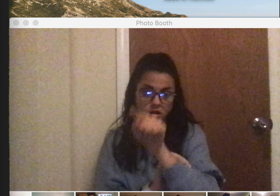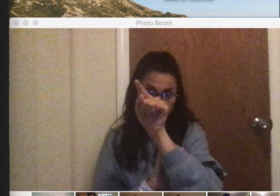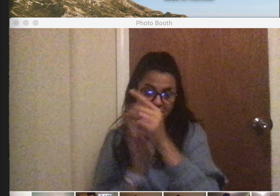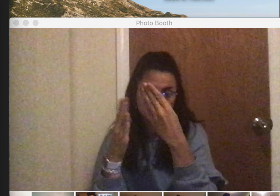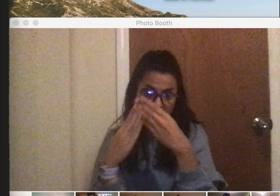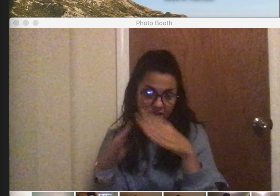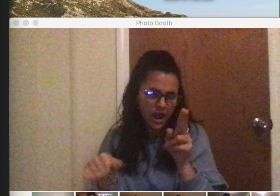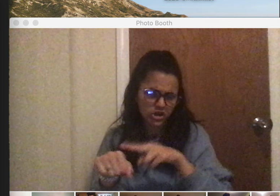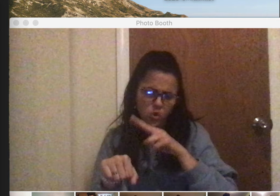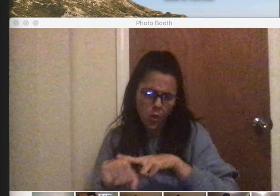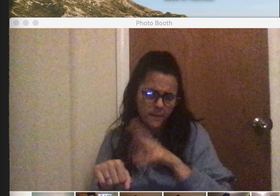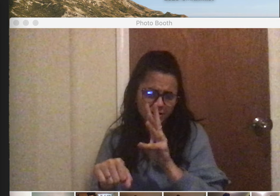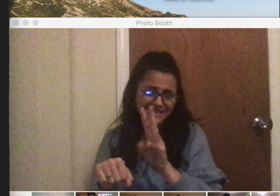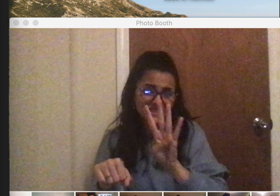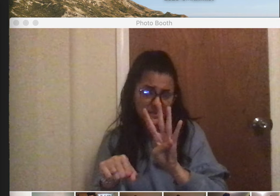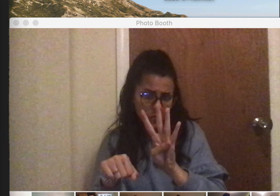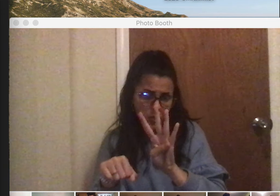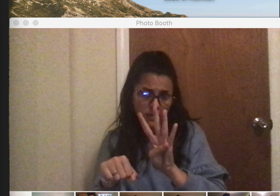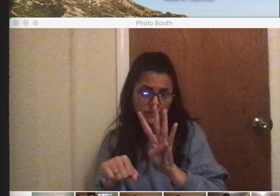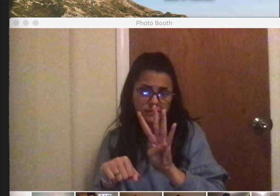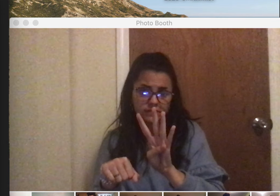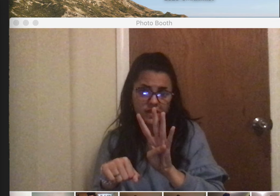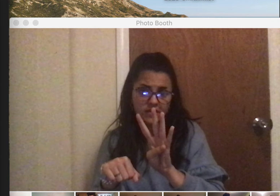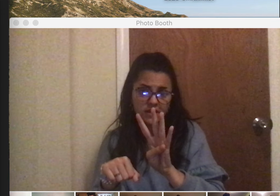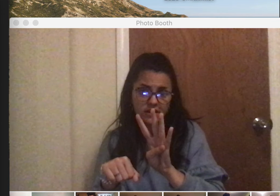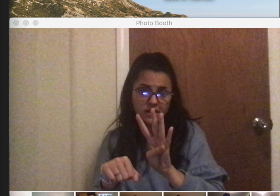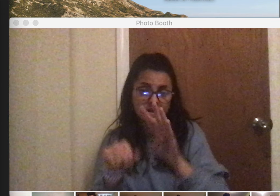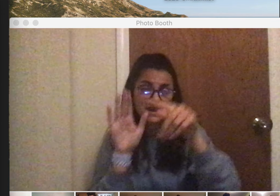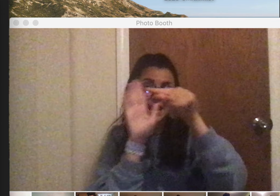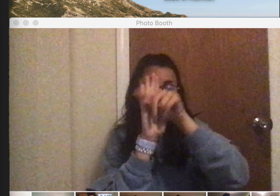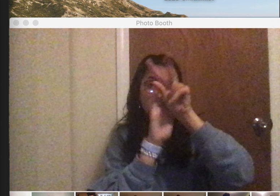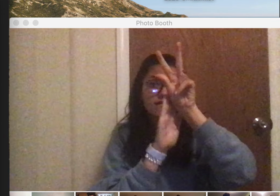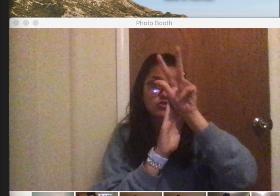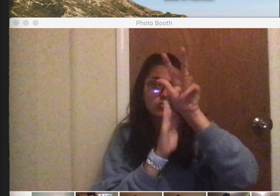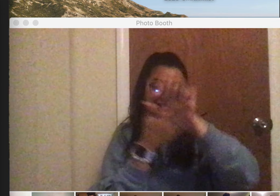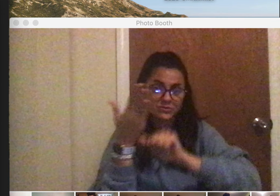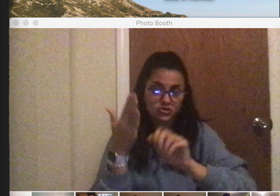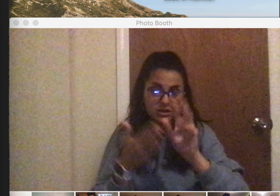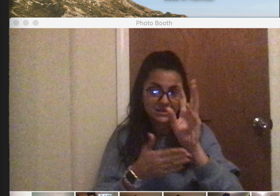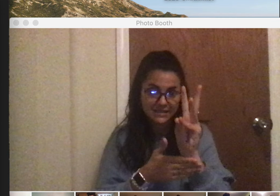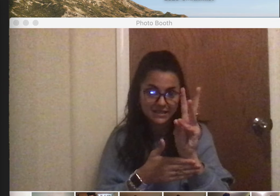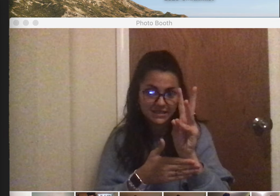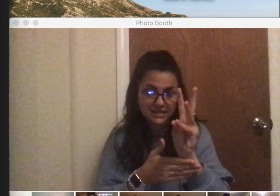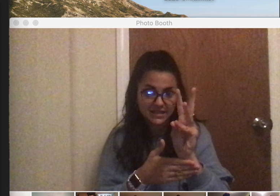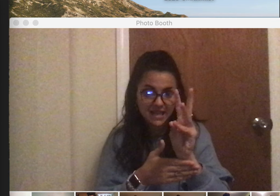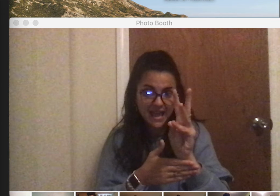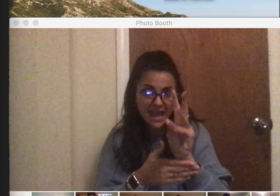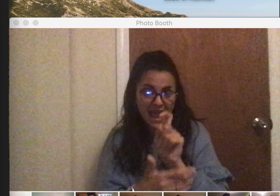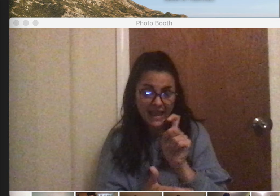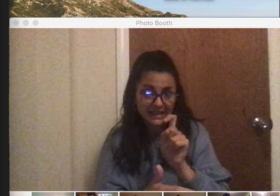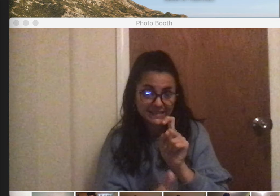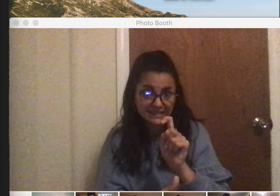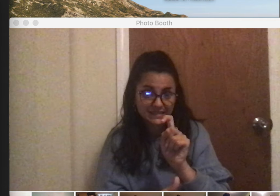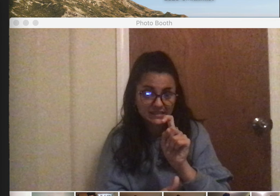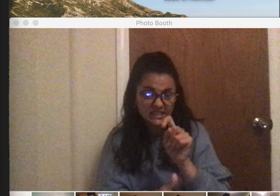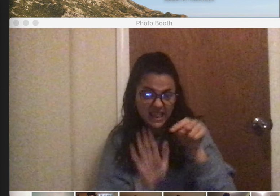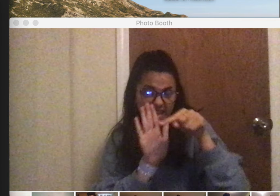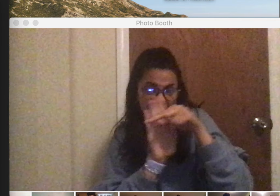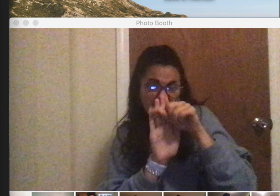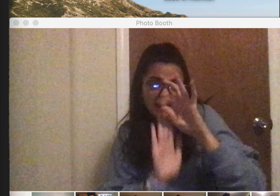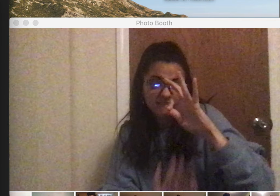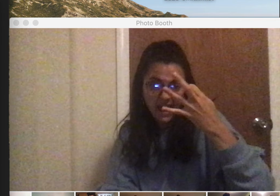going to have negative 3 minus 6. So we're going to get x to the negative 9th.